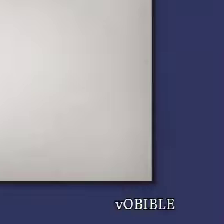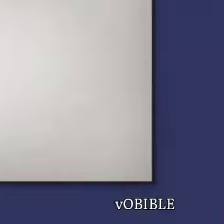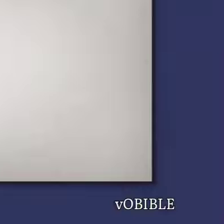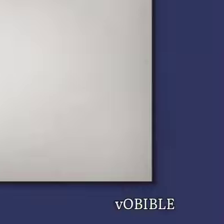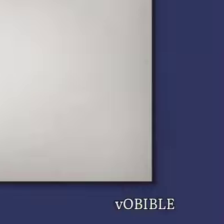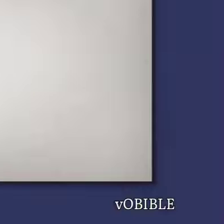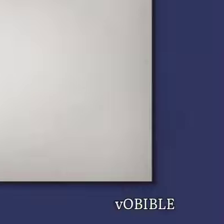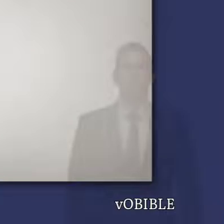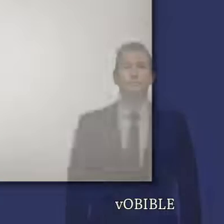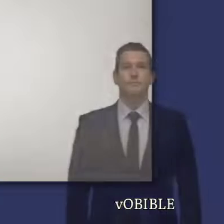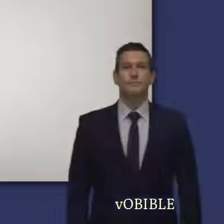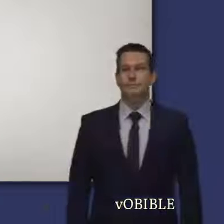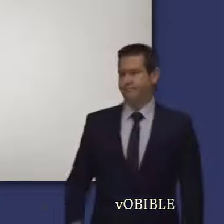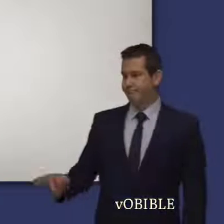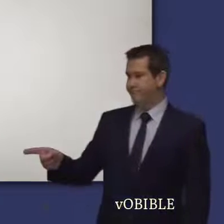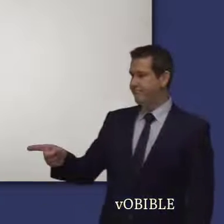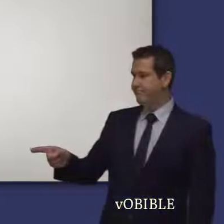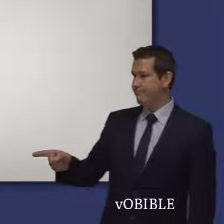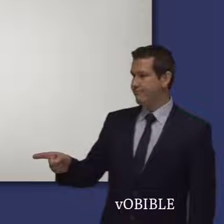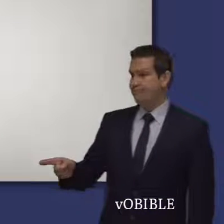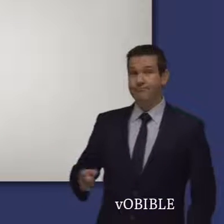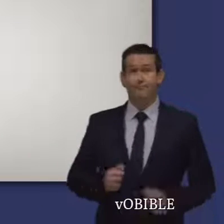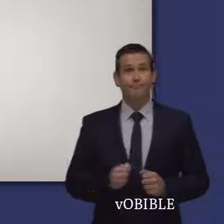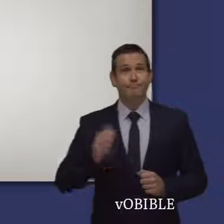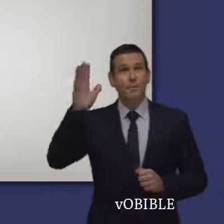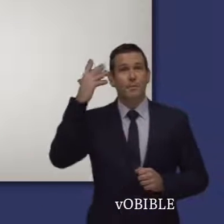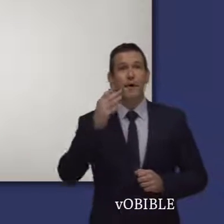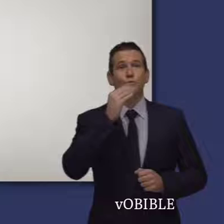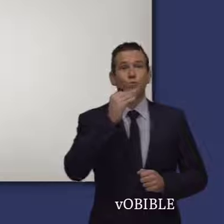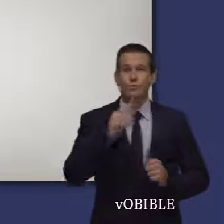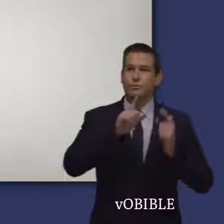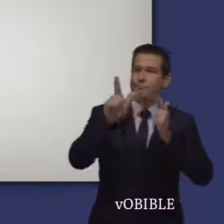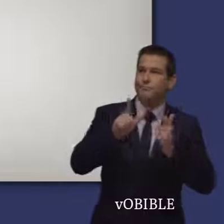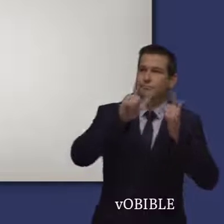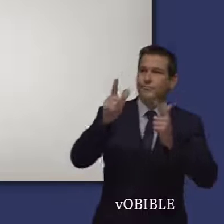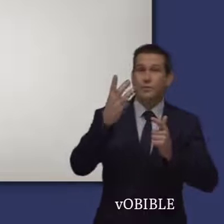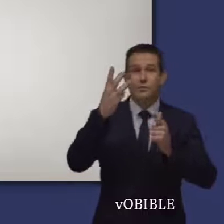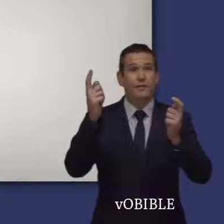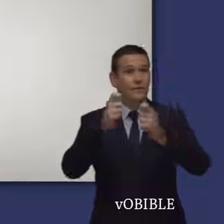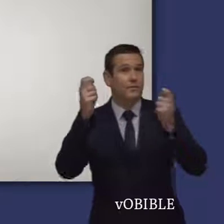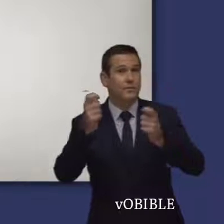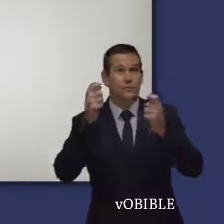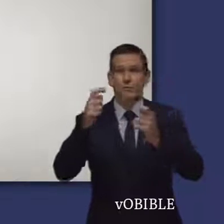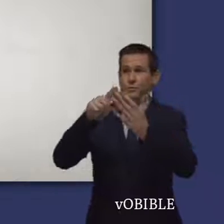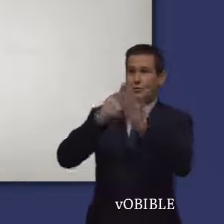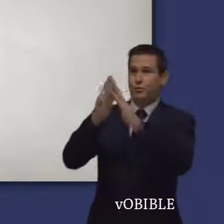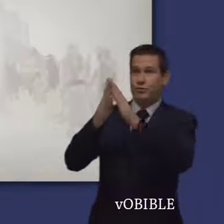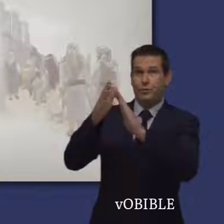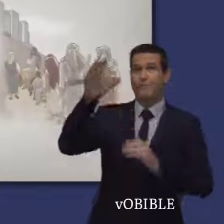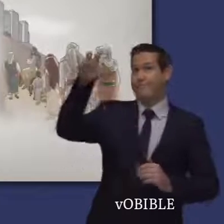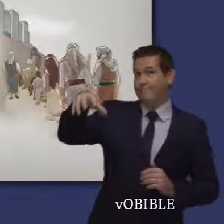Psalms 120 to 134 are called the Songs of the Ascents. Many believe